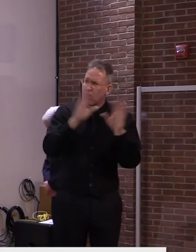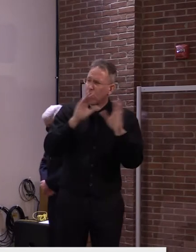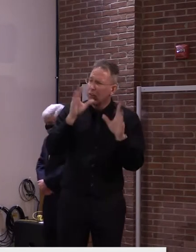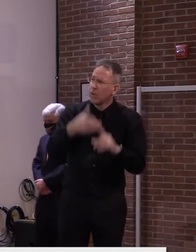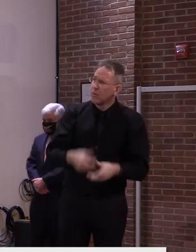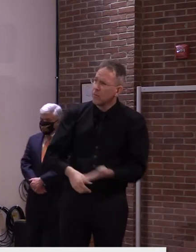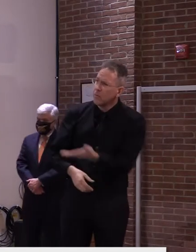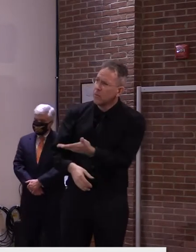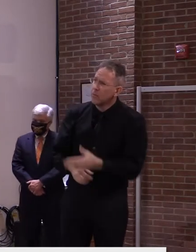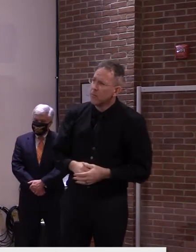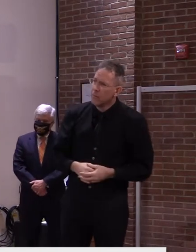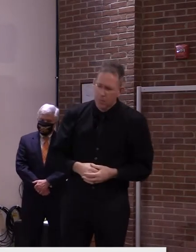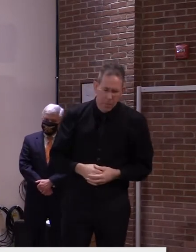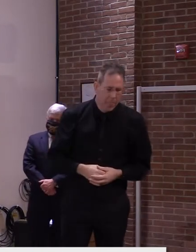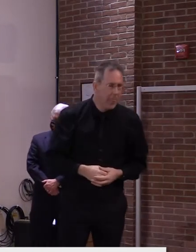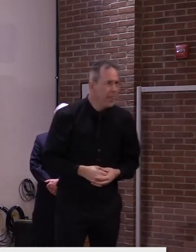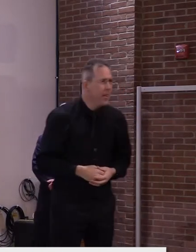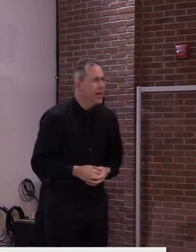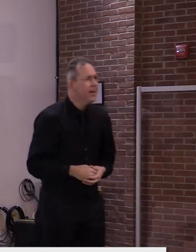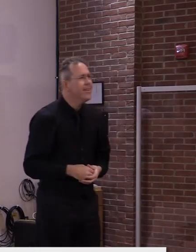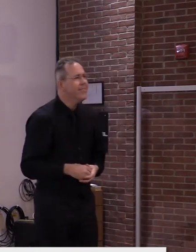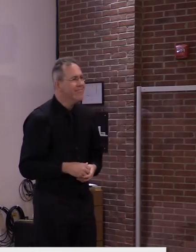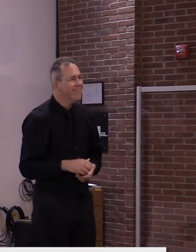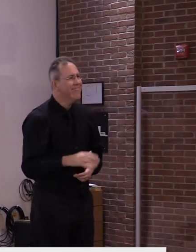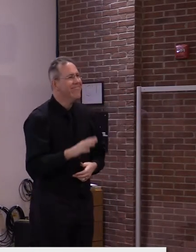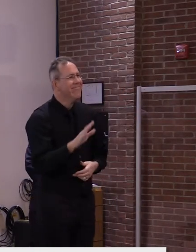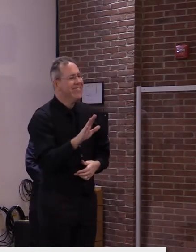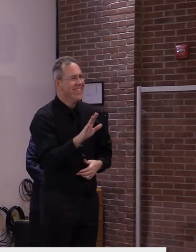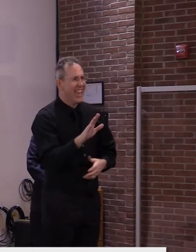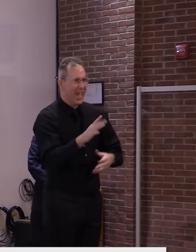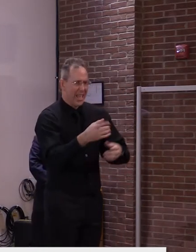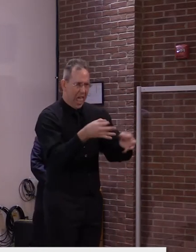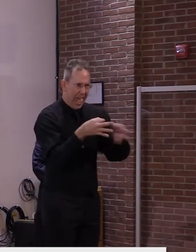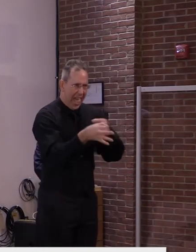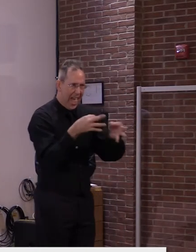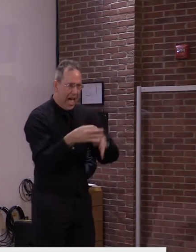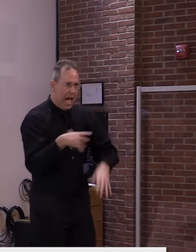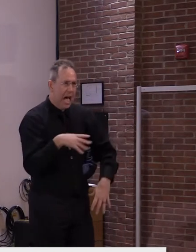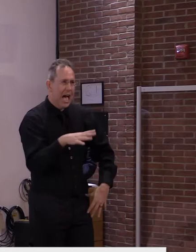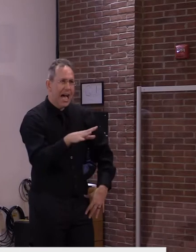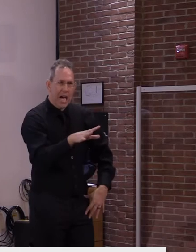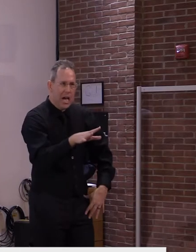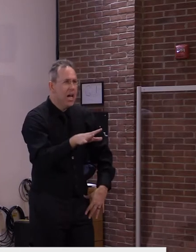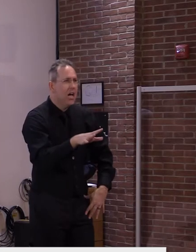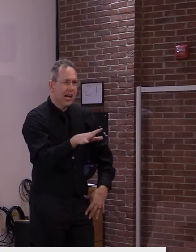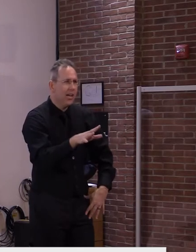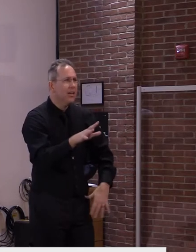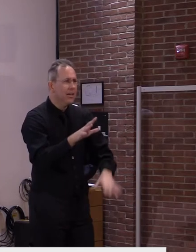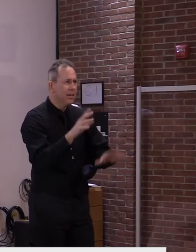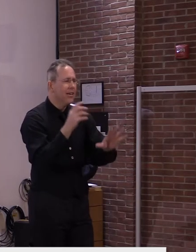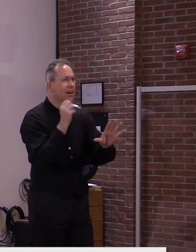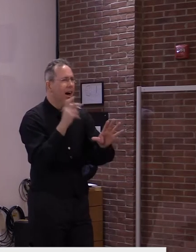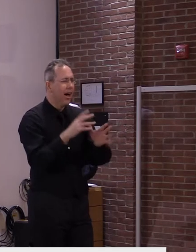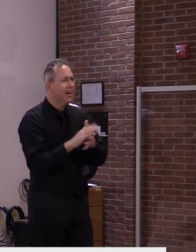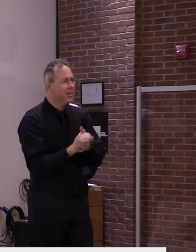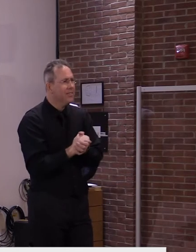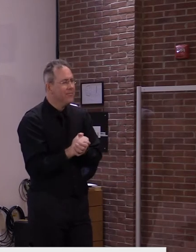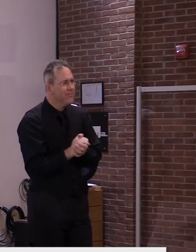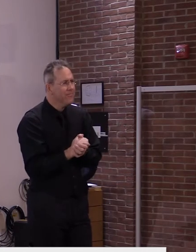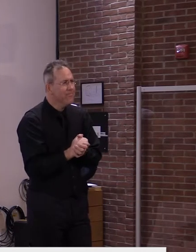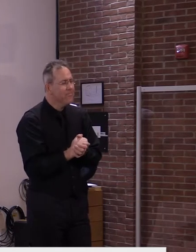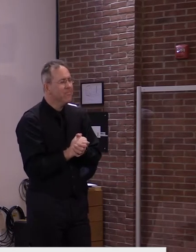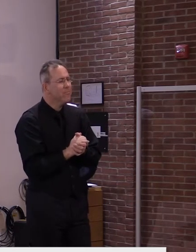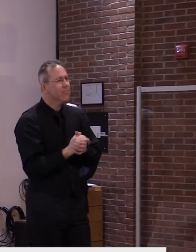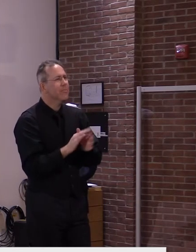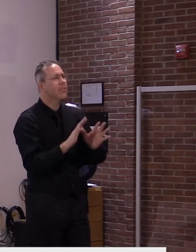I'll try to address every facet of what you said. You covered a lot, Mike. First of all, I'll go on record. The public